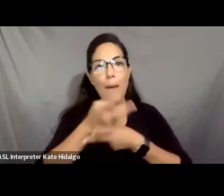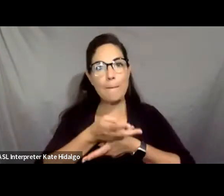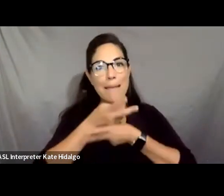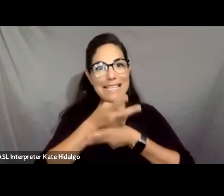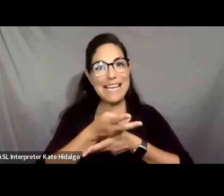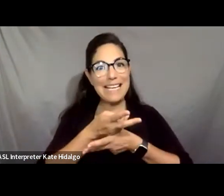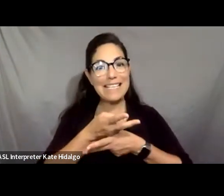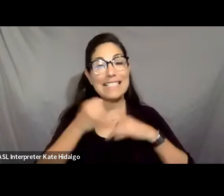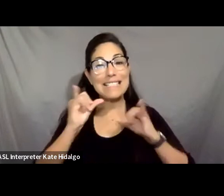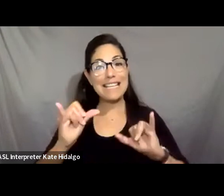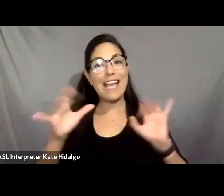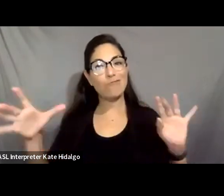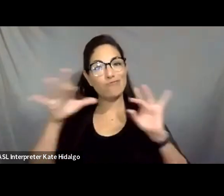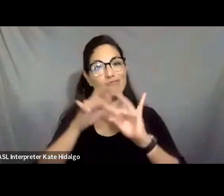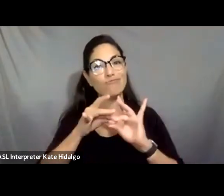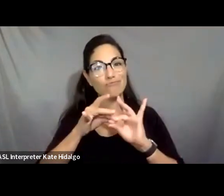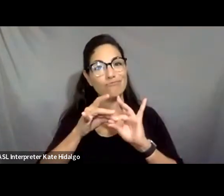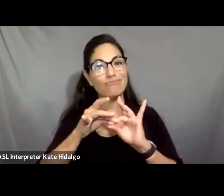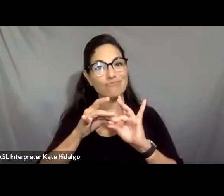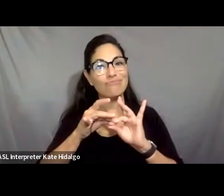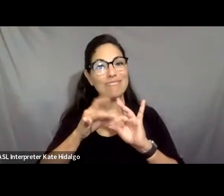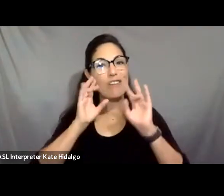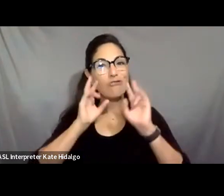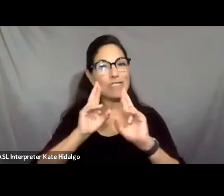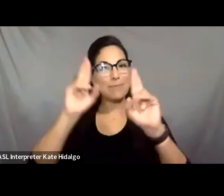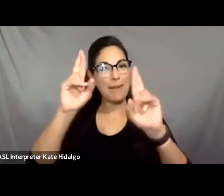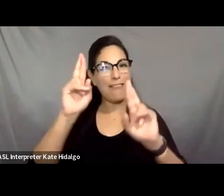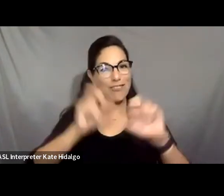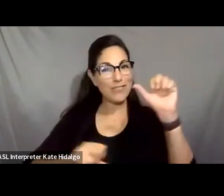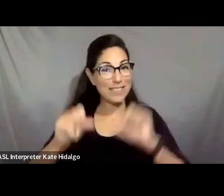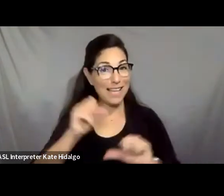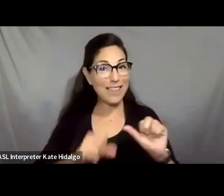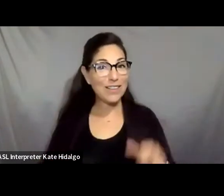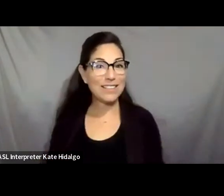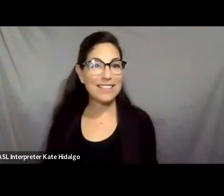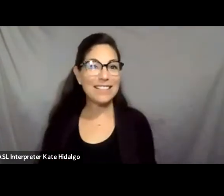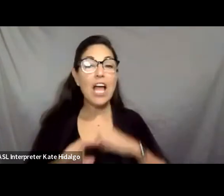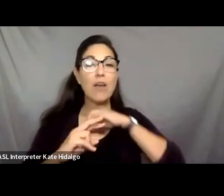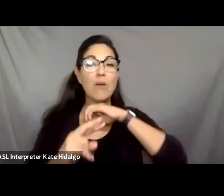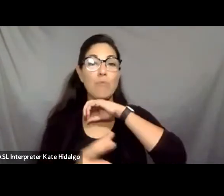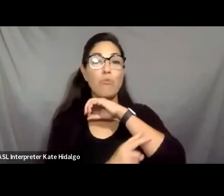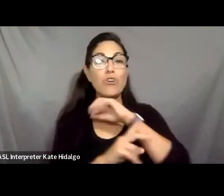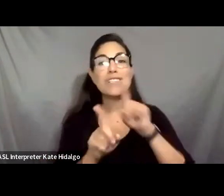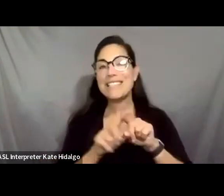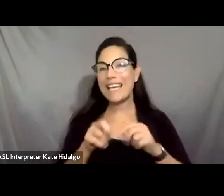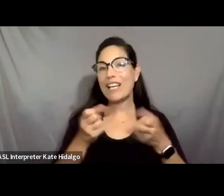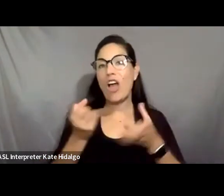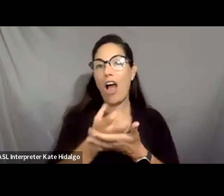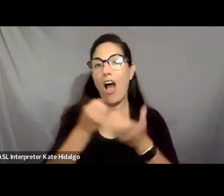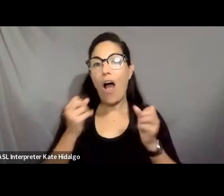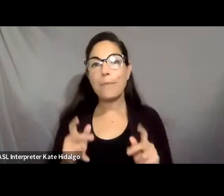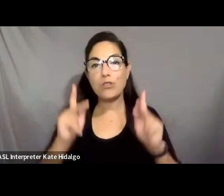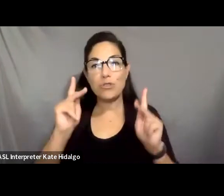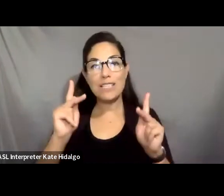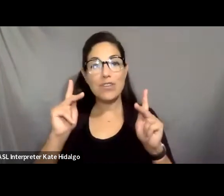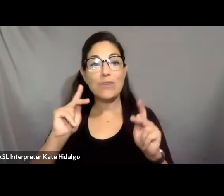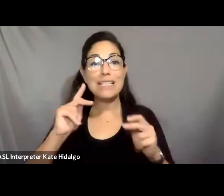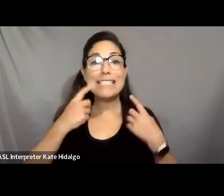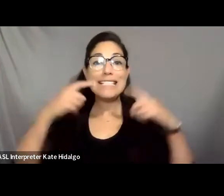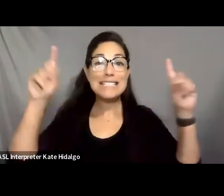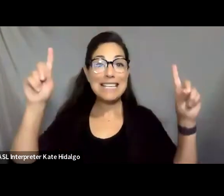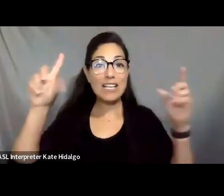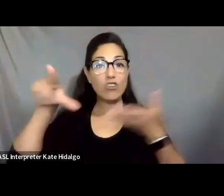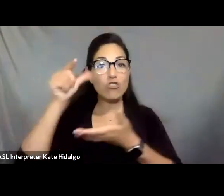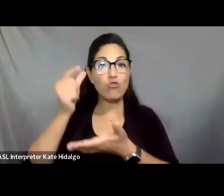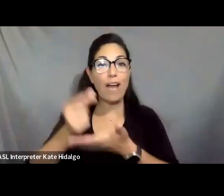stay united and respectful. Bridge is like an opportunity to succeed, to graduate, and to learn